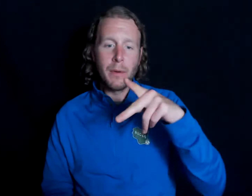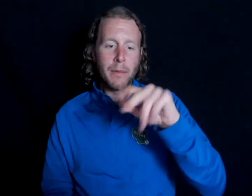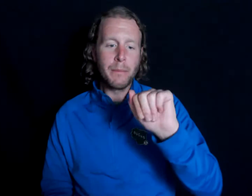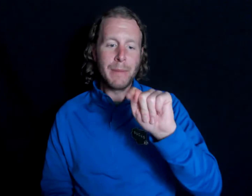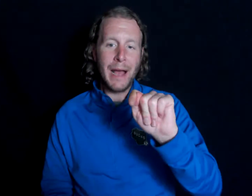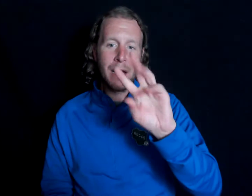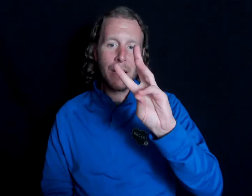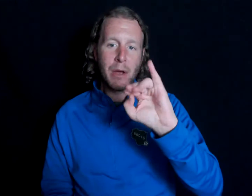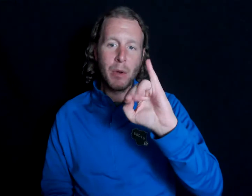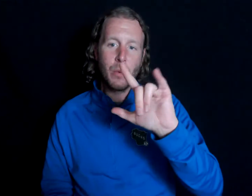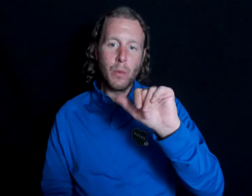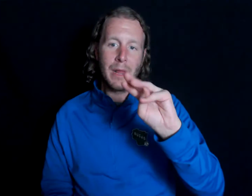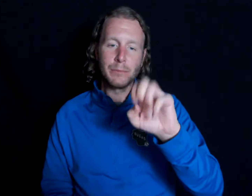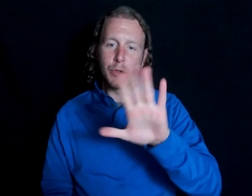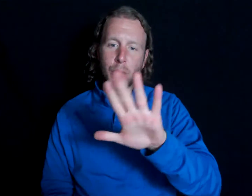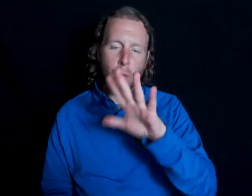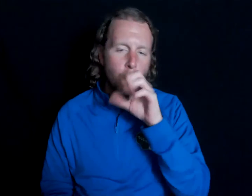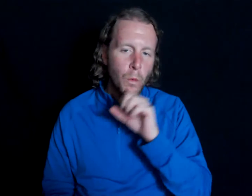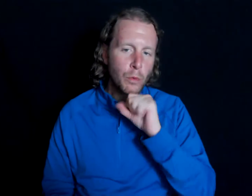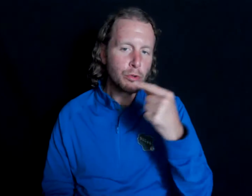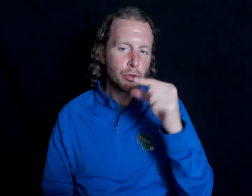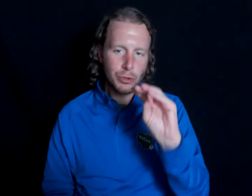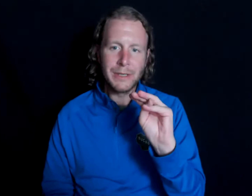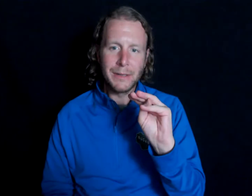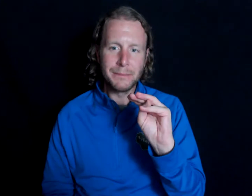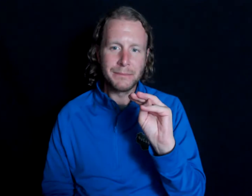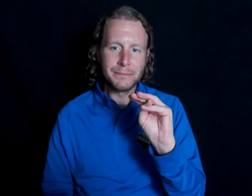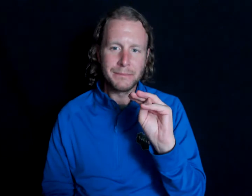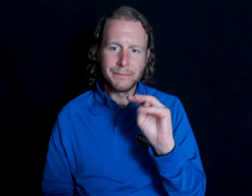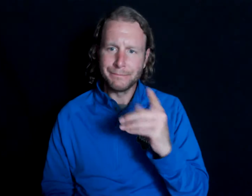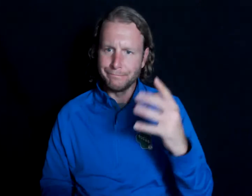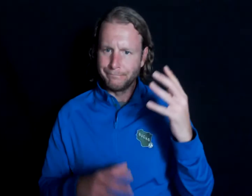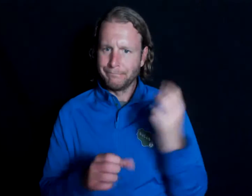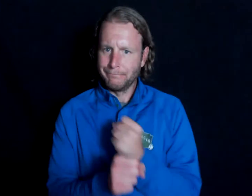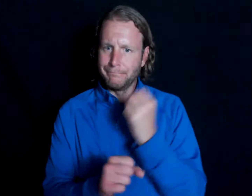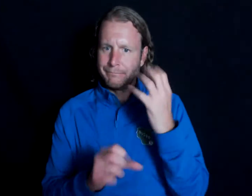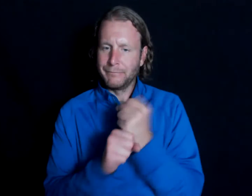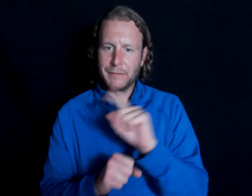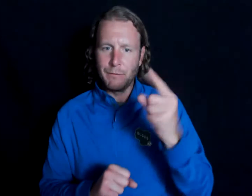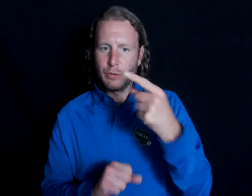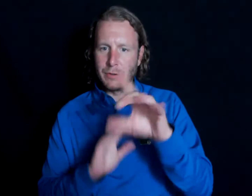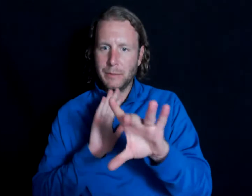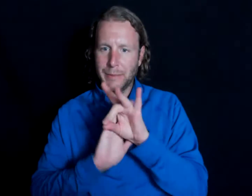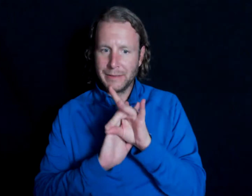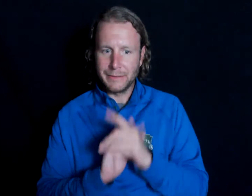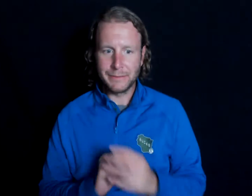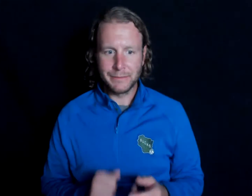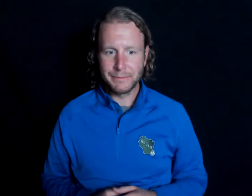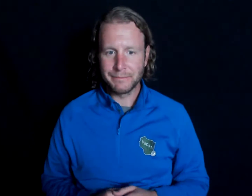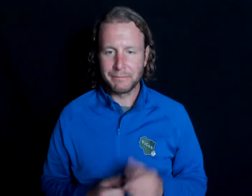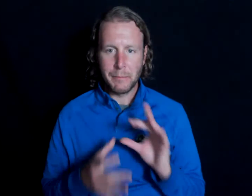all the time. Because they'd won it so many times. They could have used some Pat Williams in their play